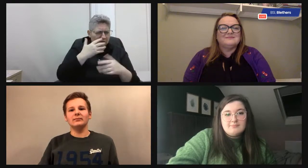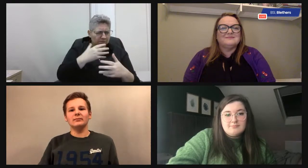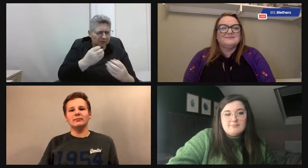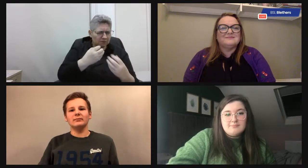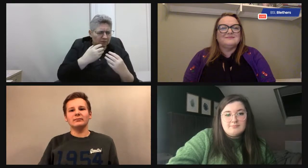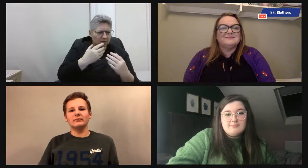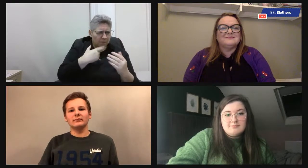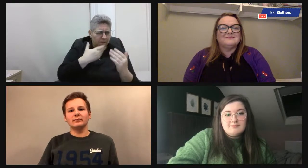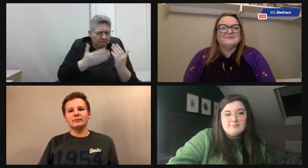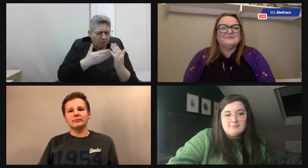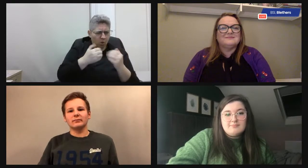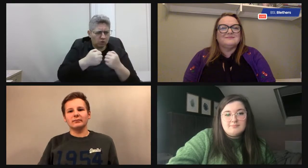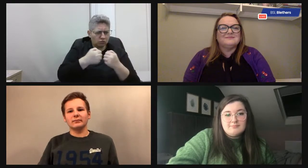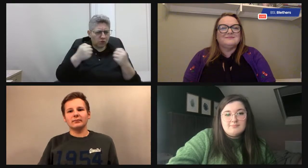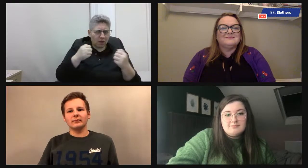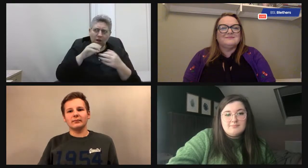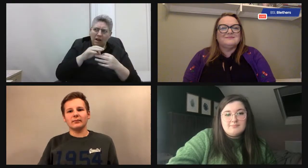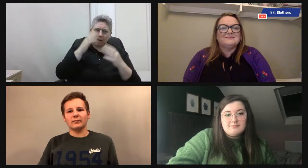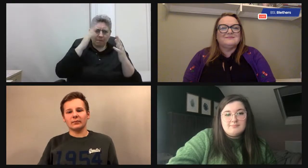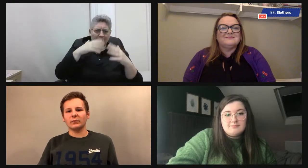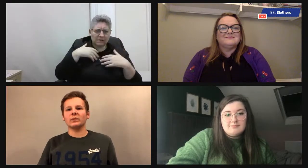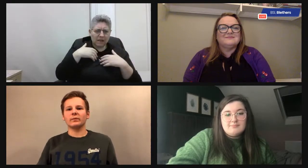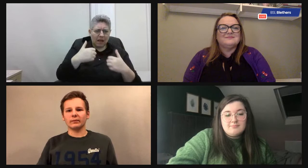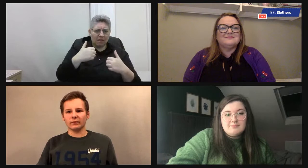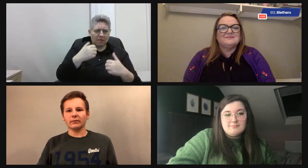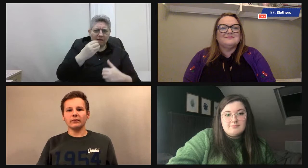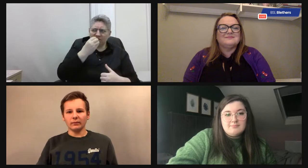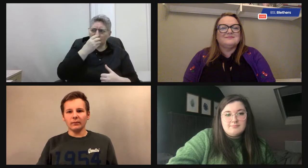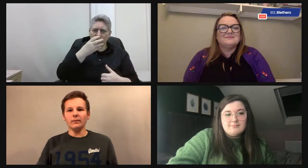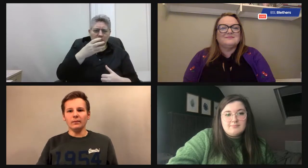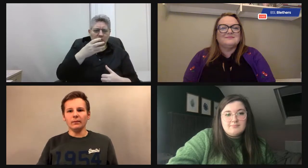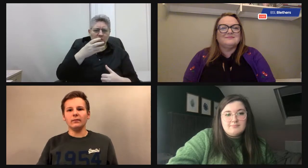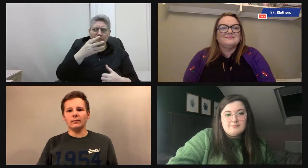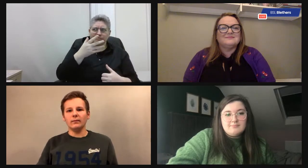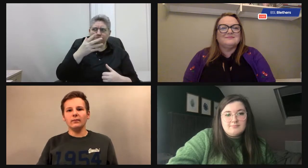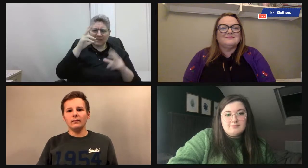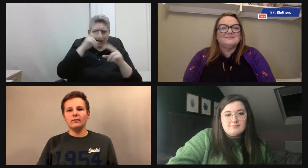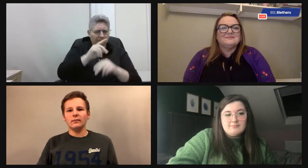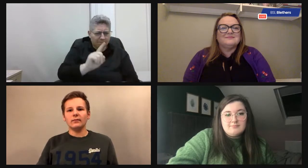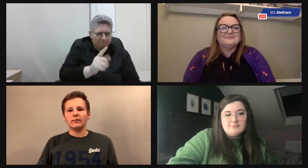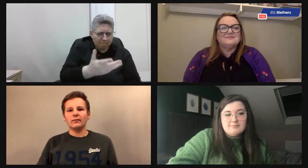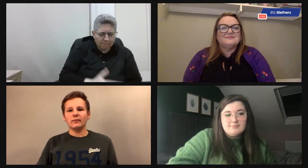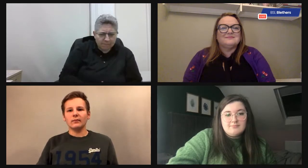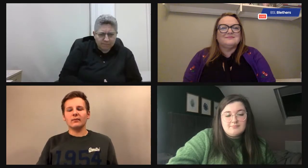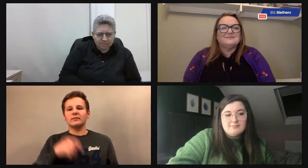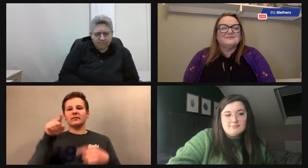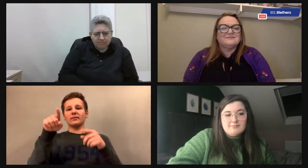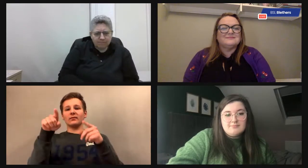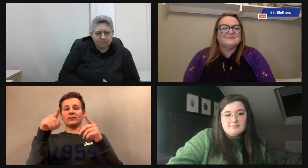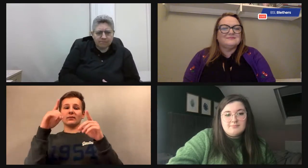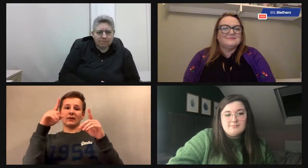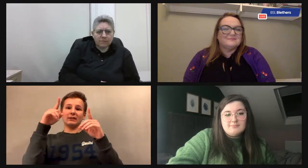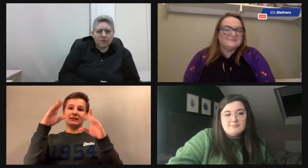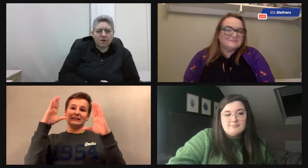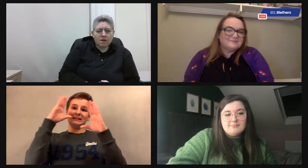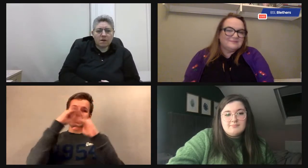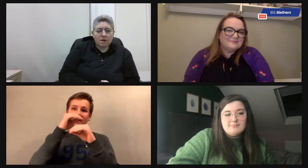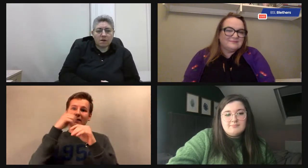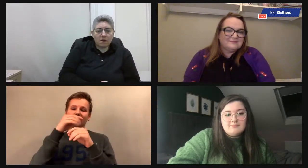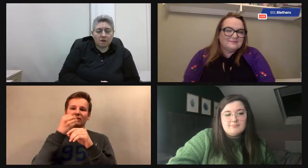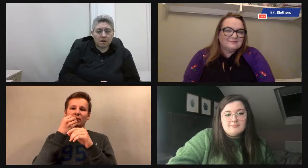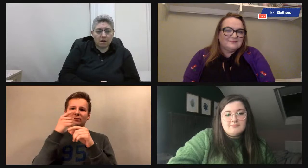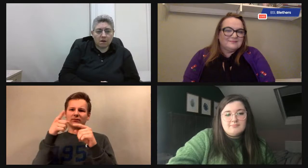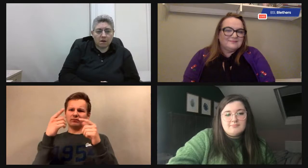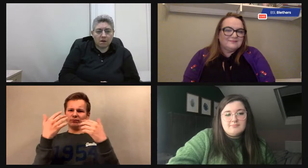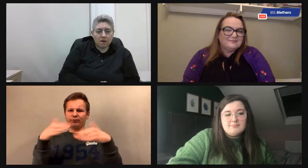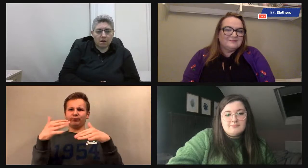well, you mentioned this earlier, actually, sleep, nutrition, those kinds of well-being aspects that might be related to